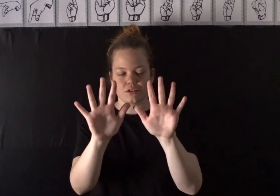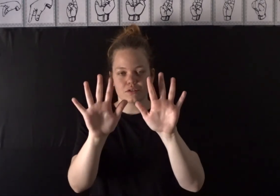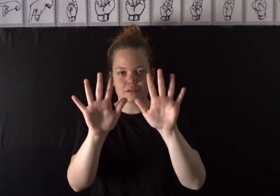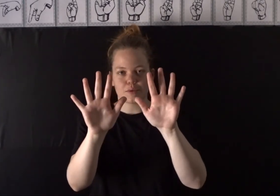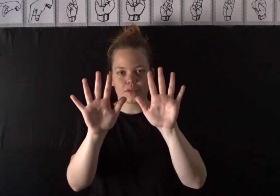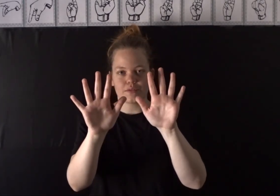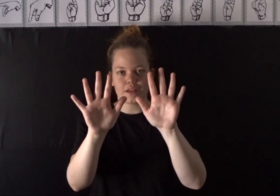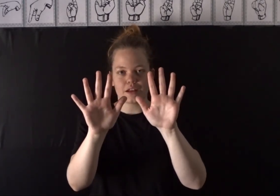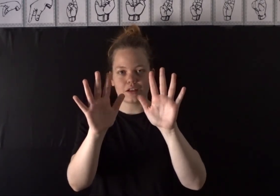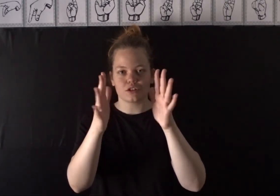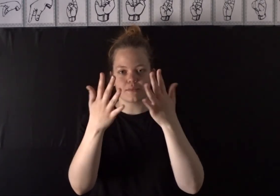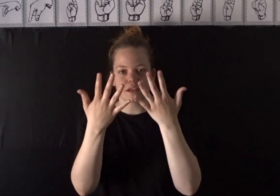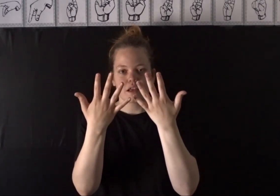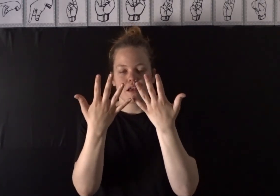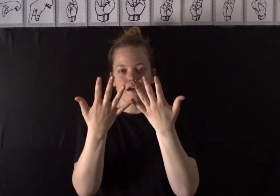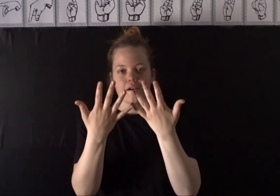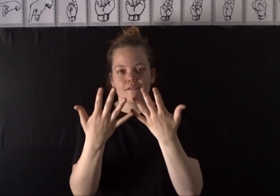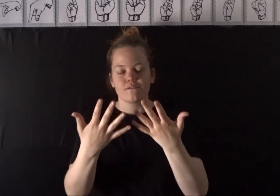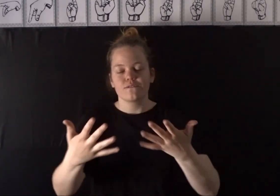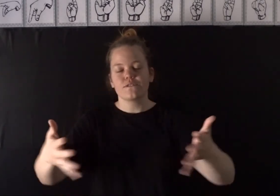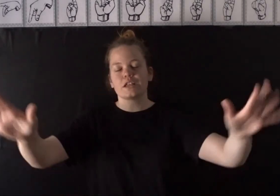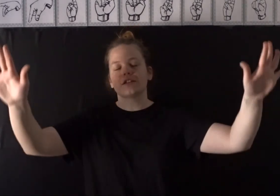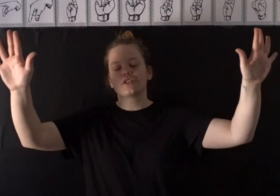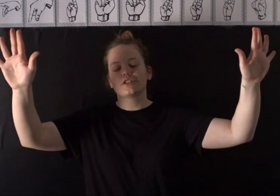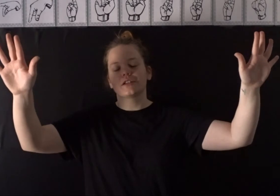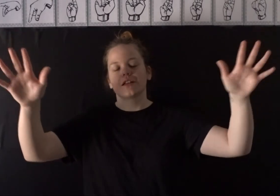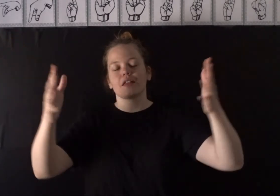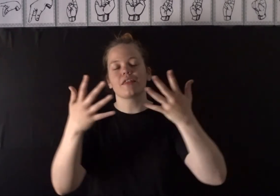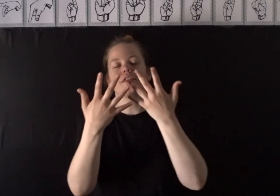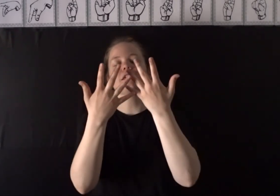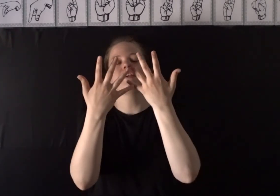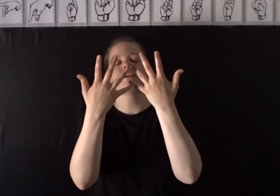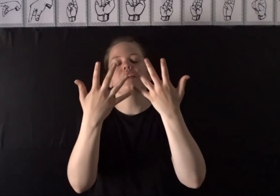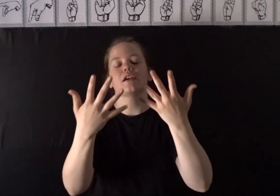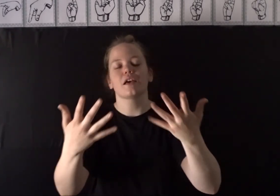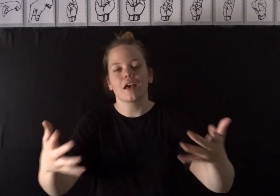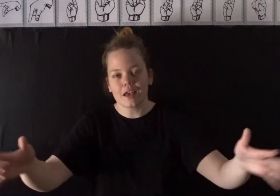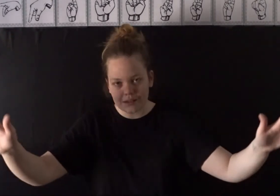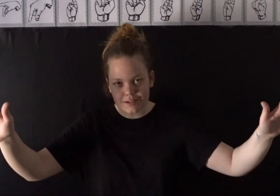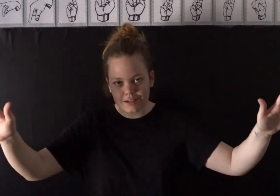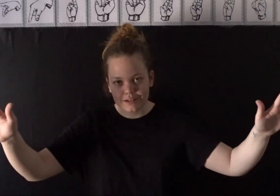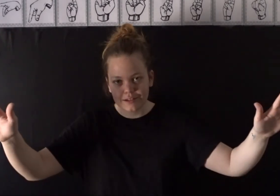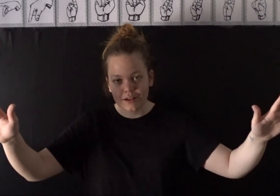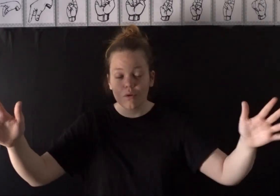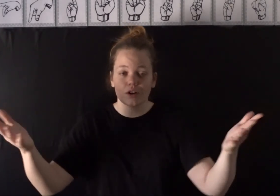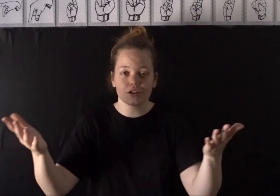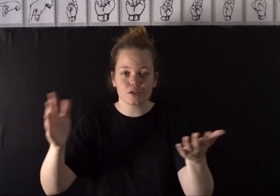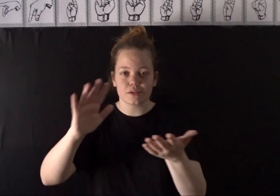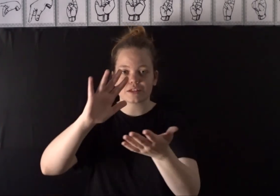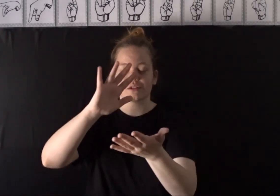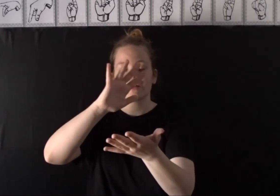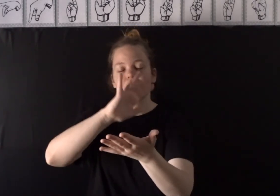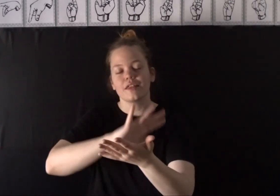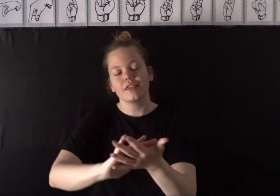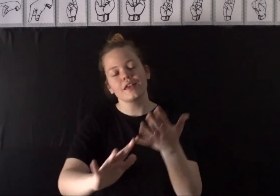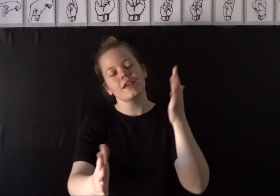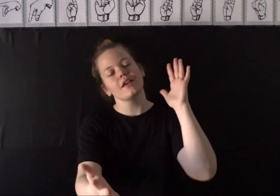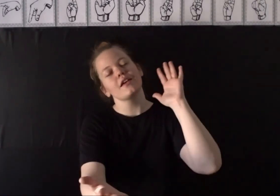it's both flat hand shapes. Finished. The end. Or you could do it this way.